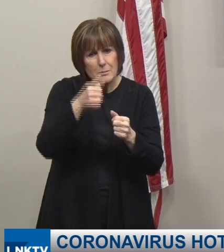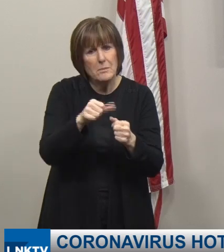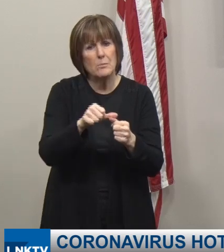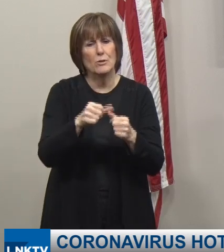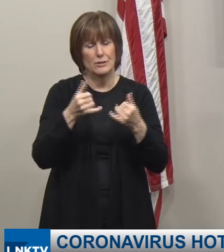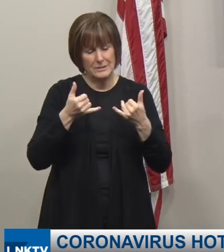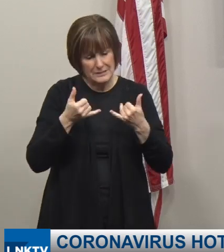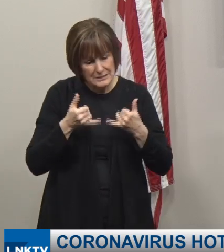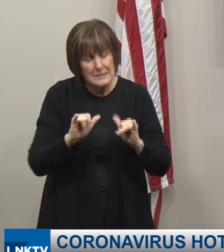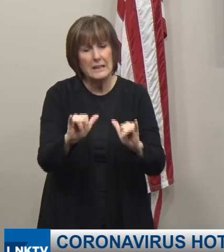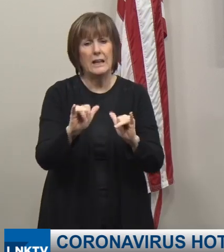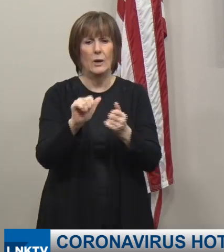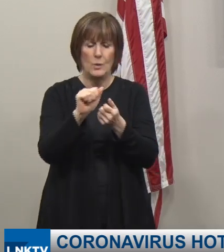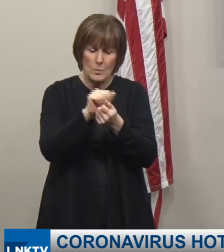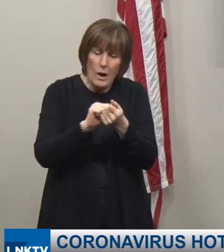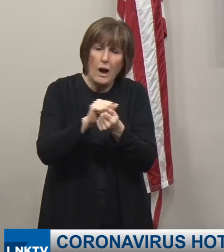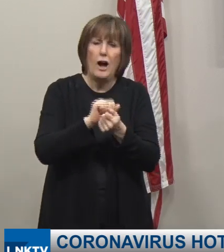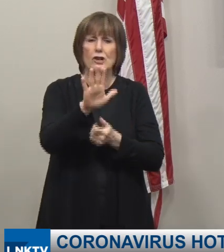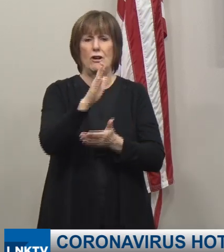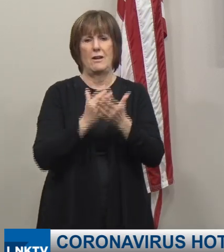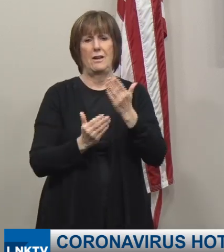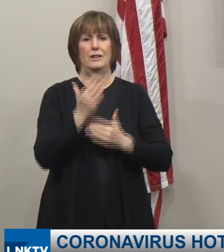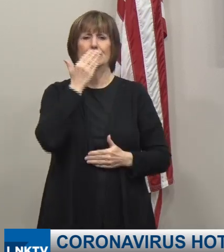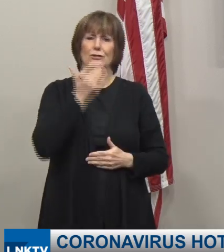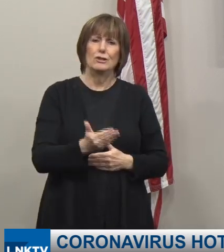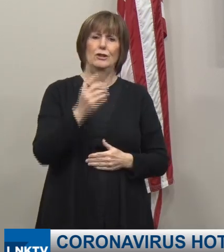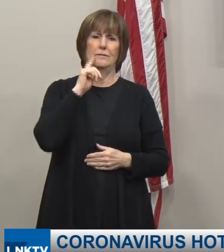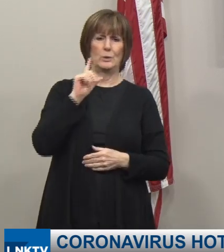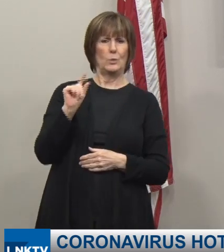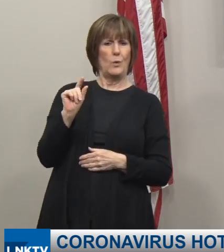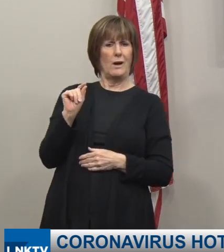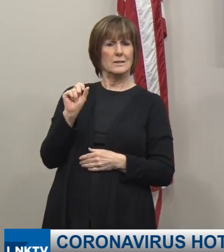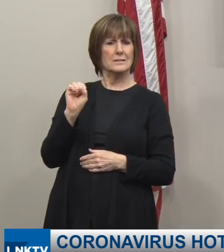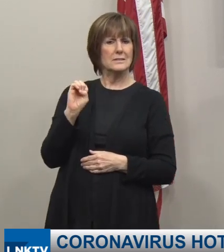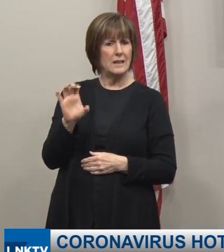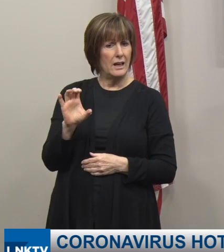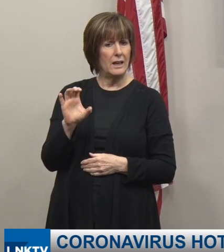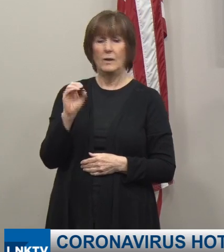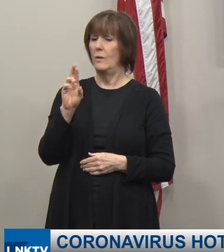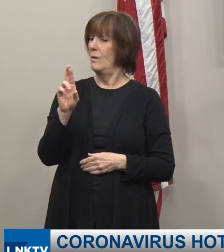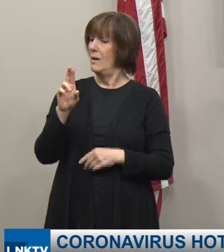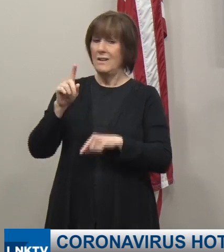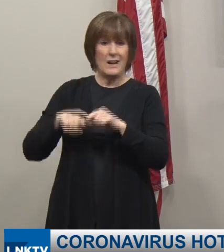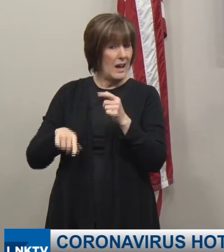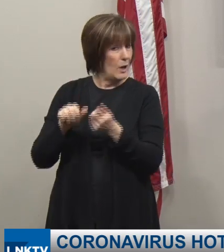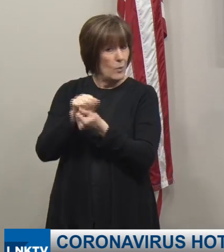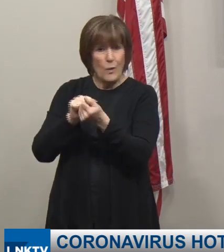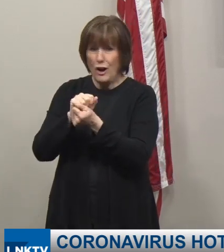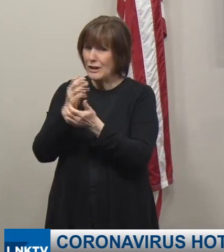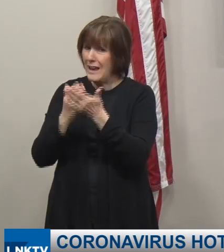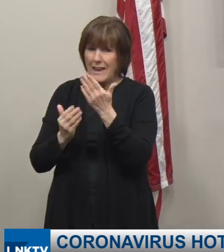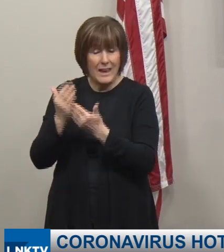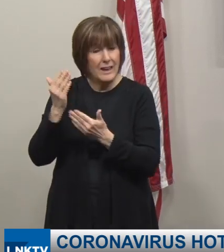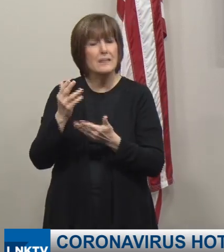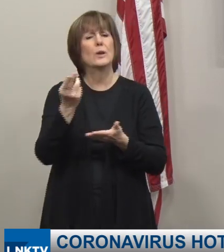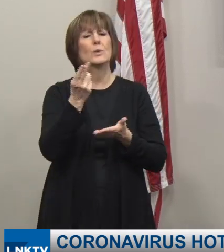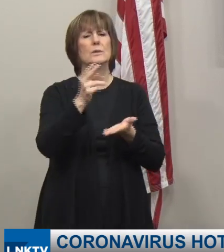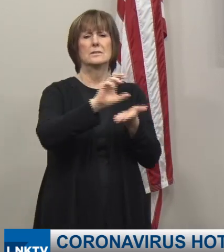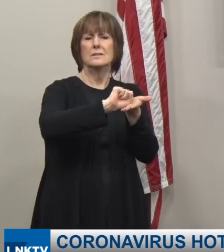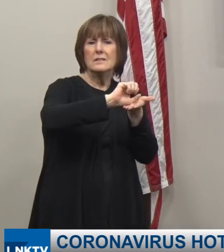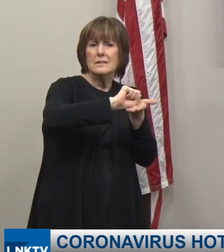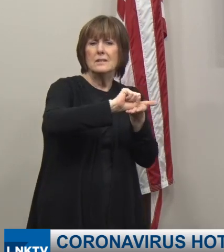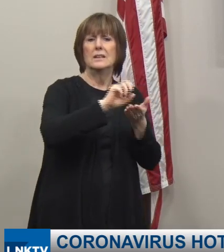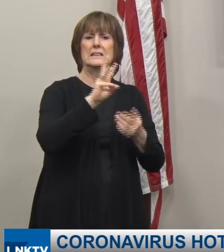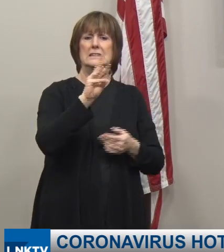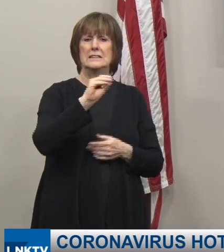practice good hand washing techniques for 20 seconds, or in the absence of being able to do that, to use hand sanitizer with at